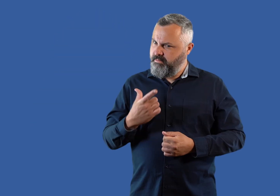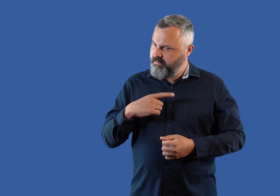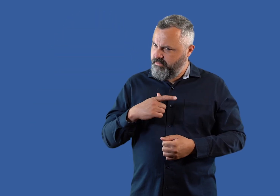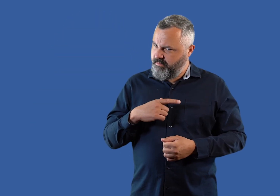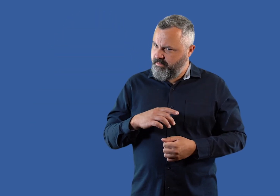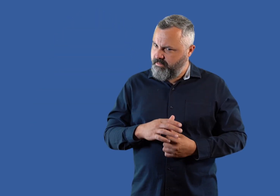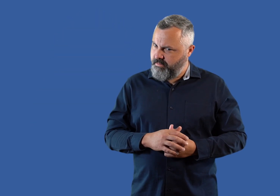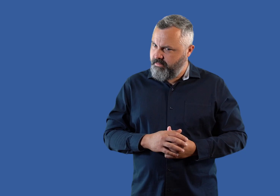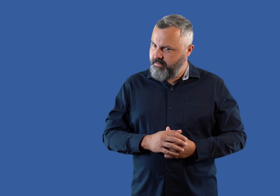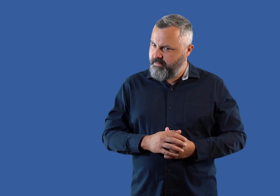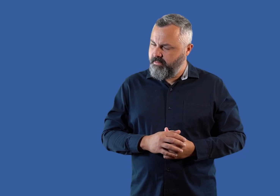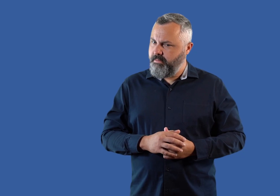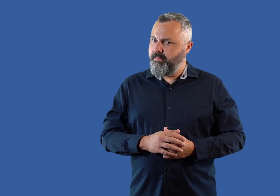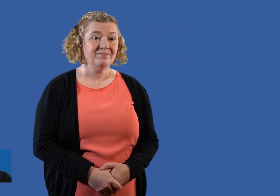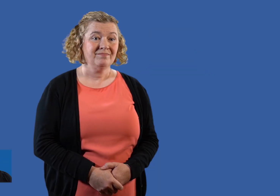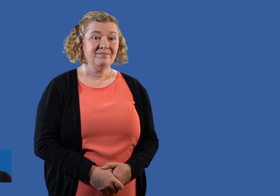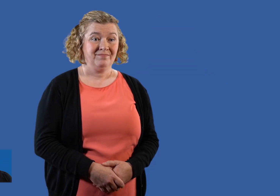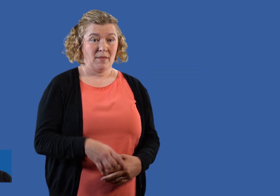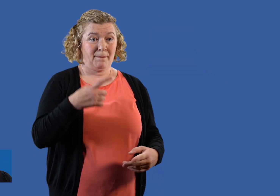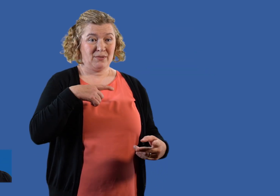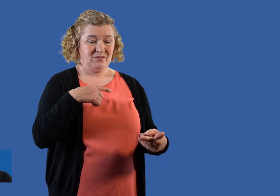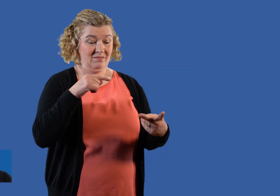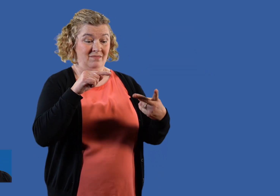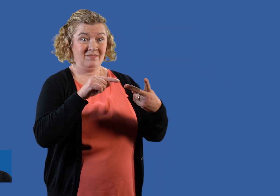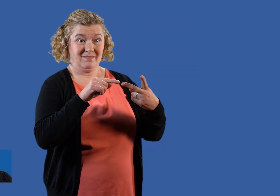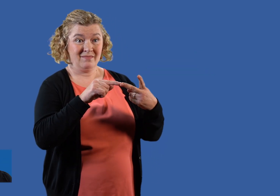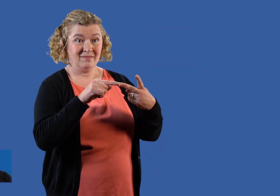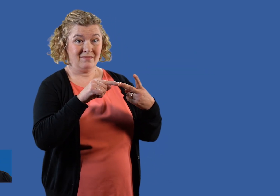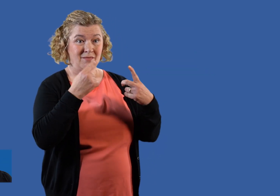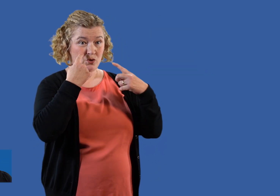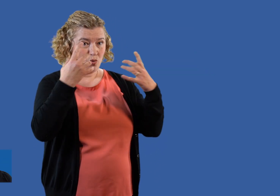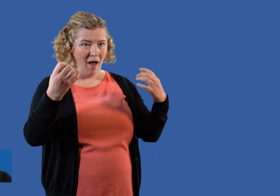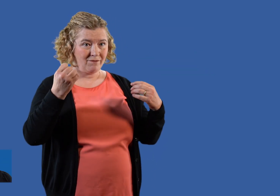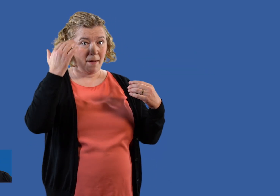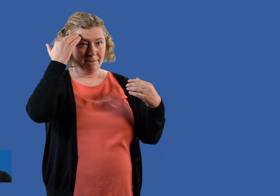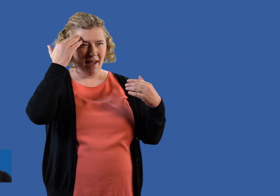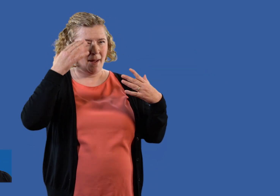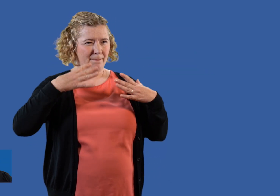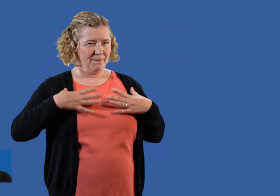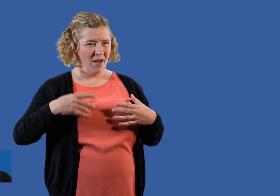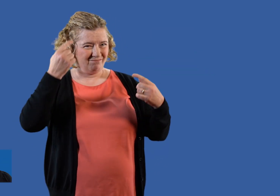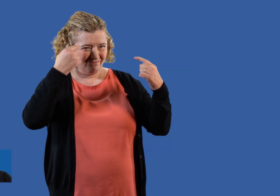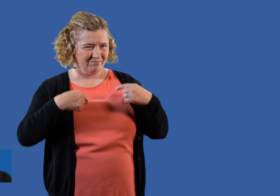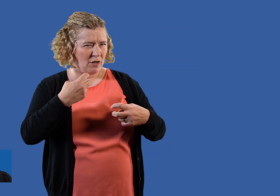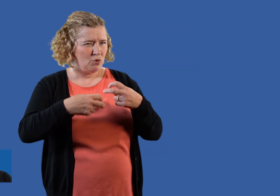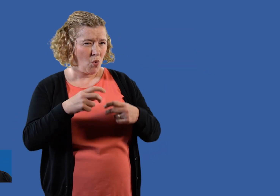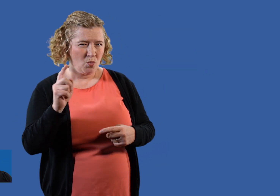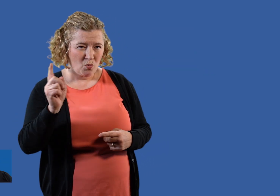And why is that? Because it also involves depressive symptoms in bipolar 2.